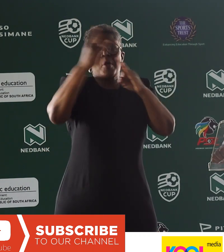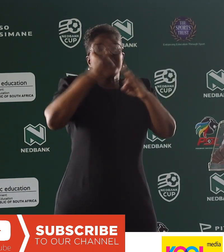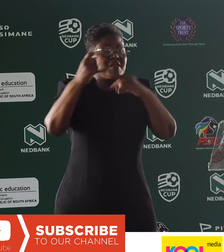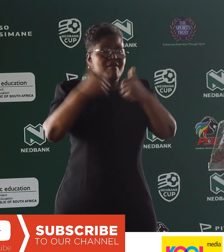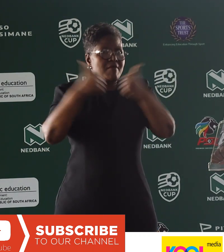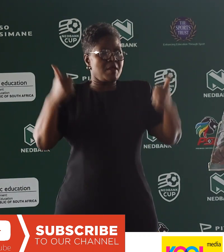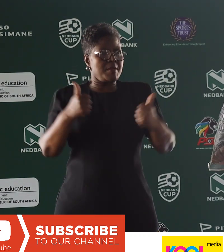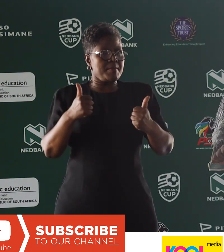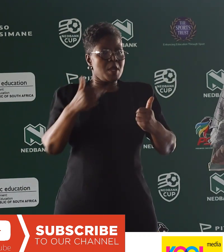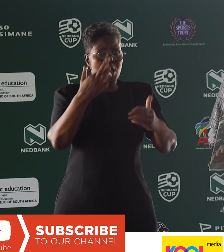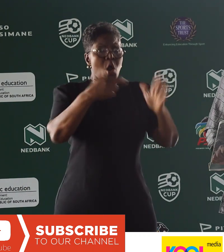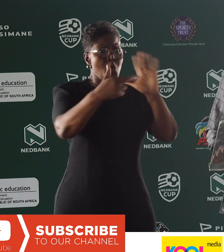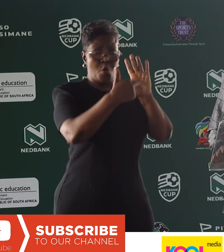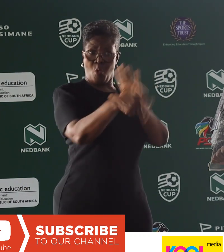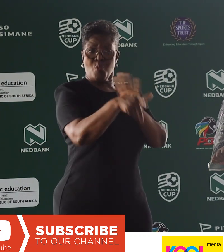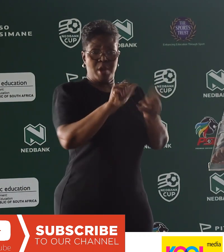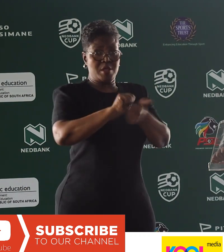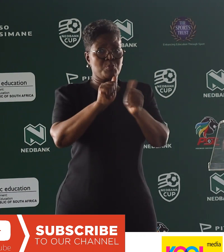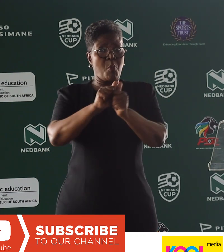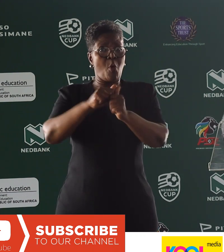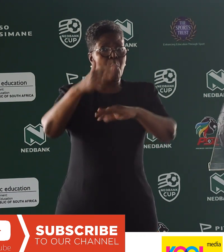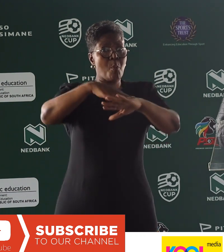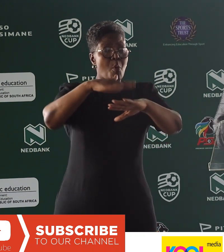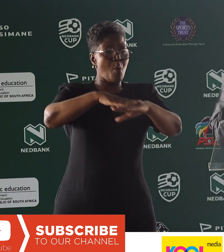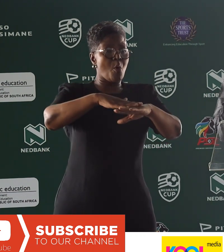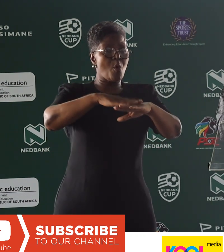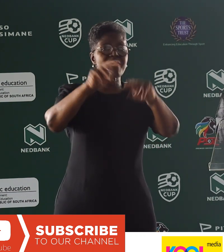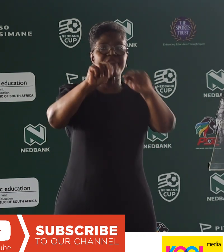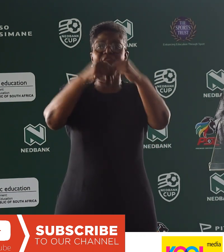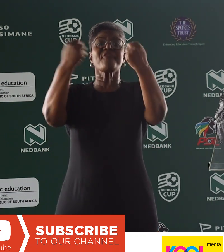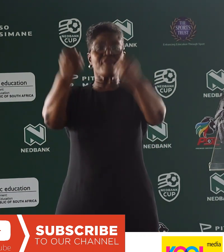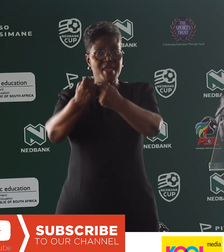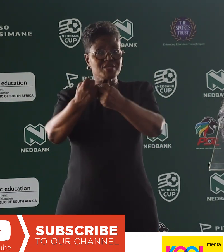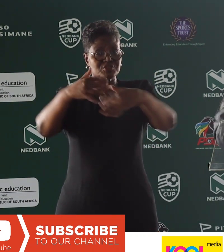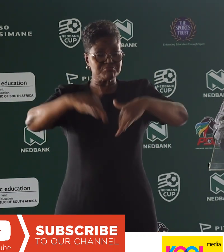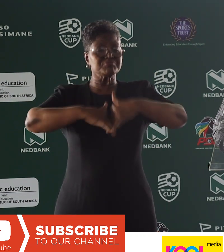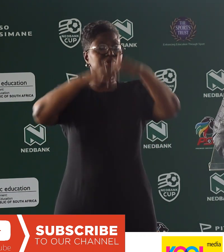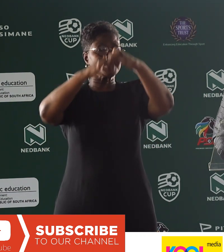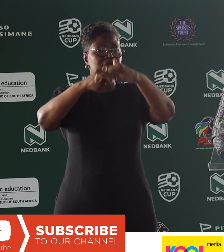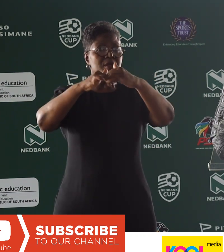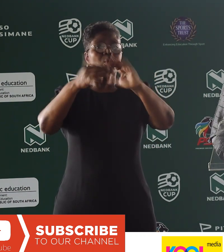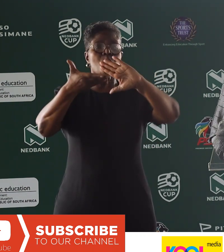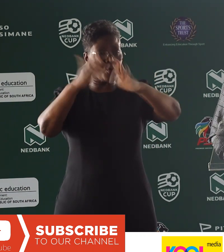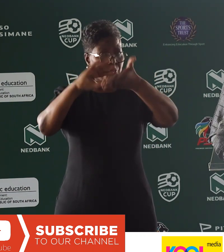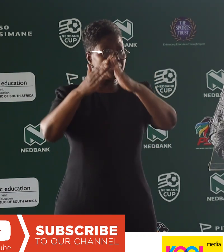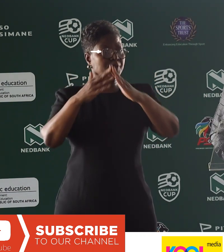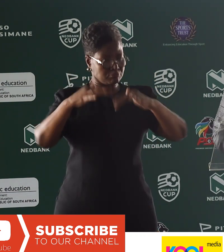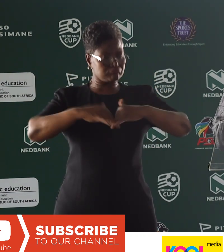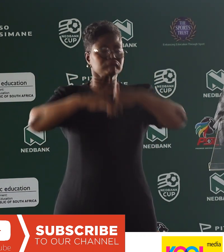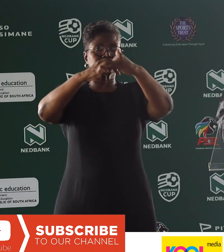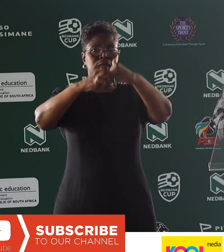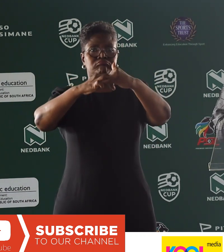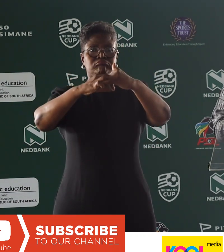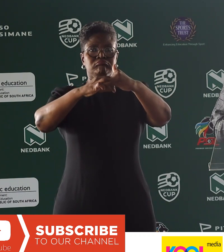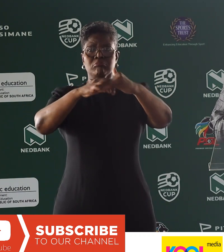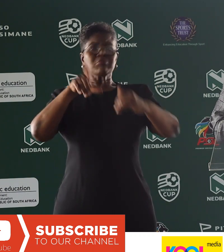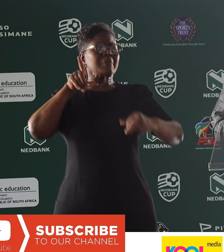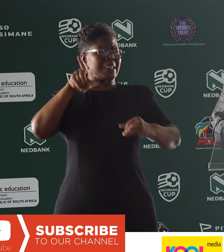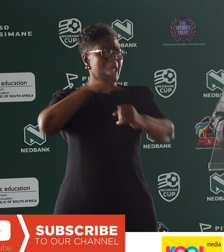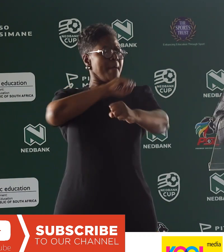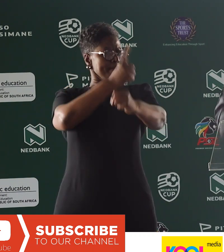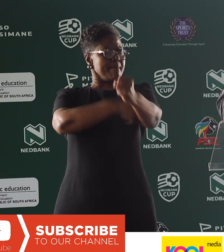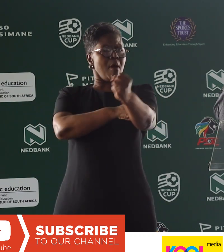role of sport beyond that, about nation building, building communities, beyond winning. And that is a power of sport